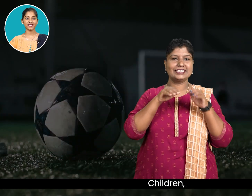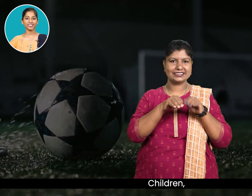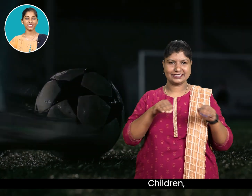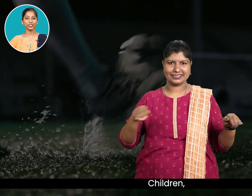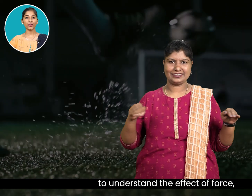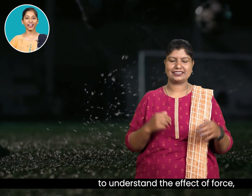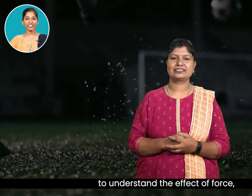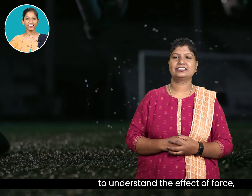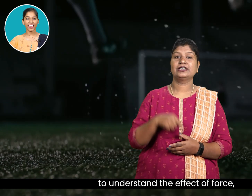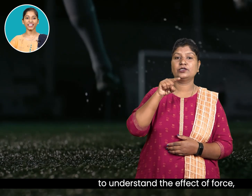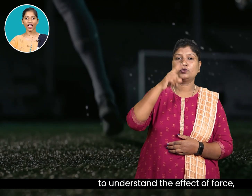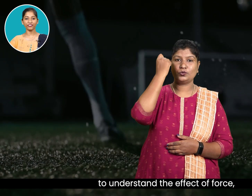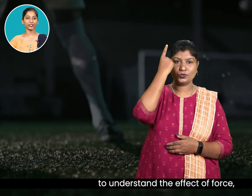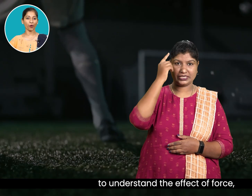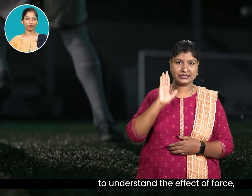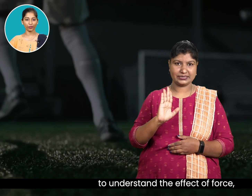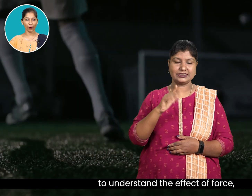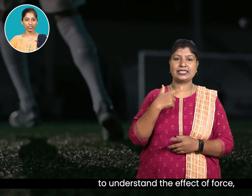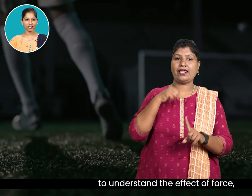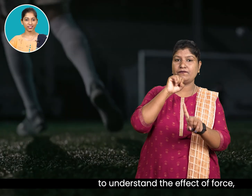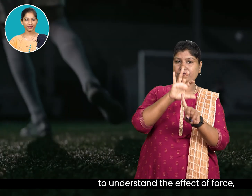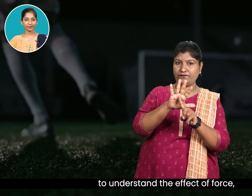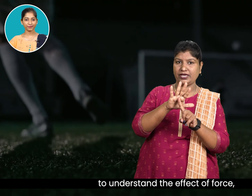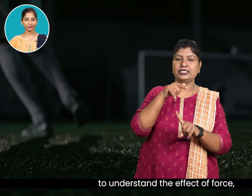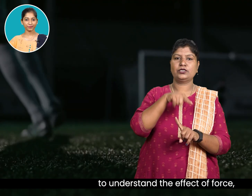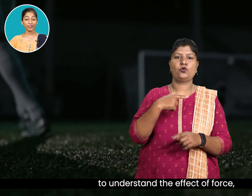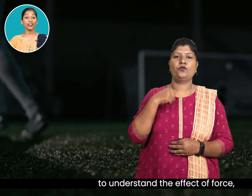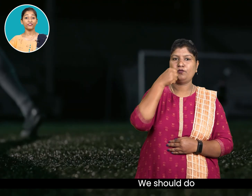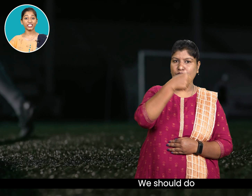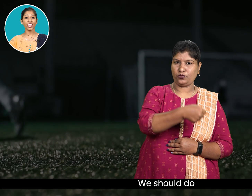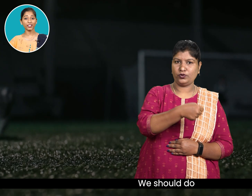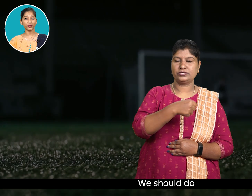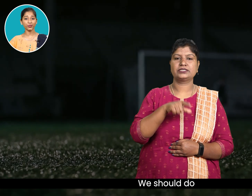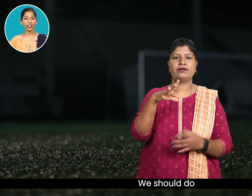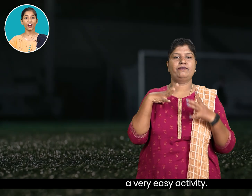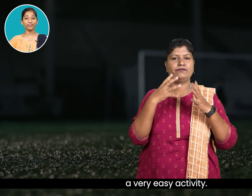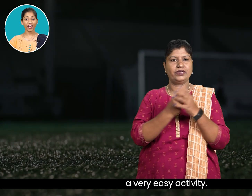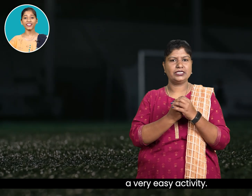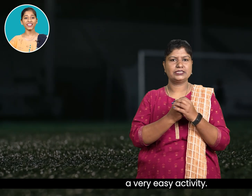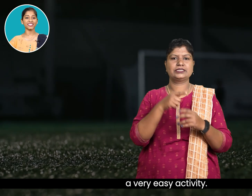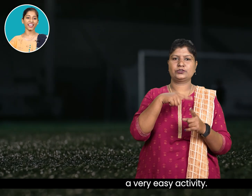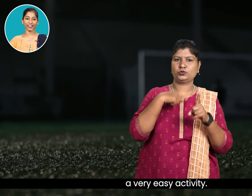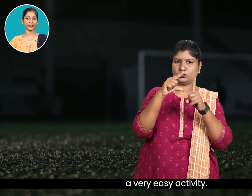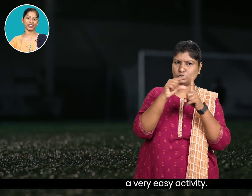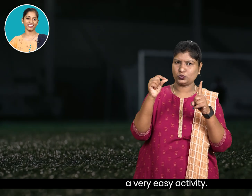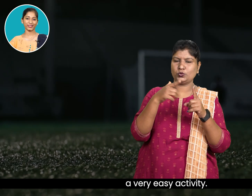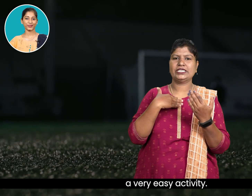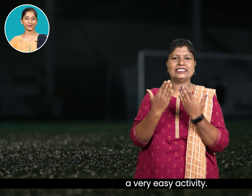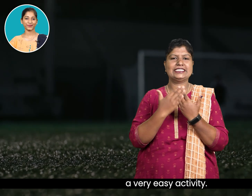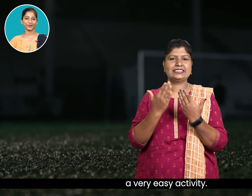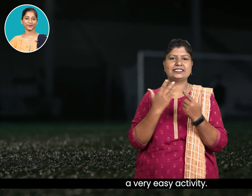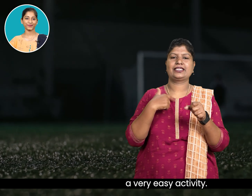Children, to understand the effect of force, we shall do a very easy